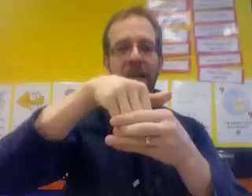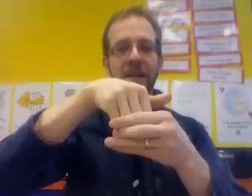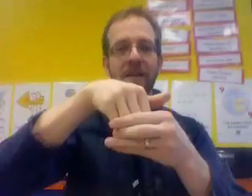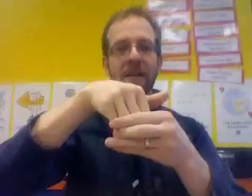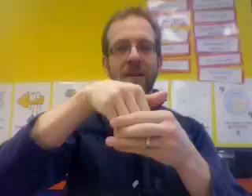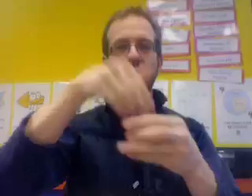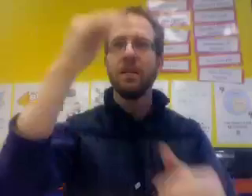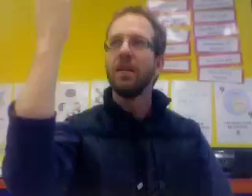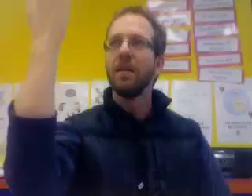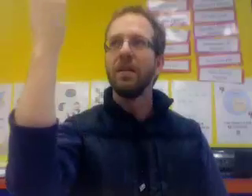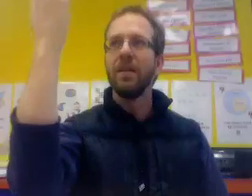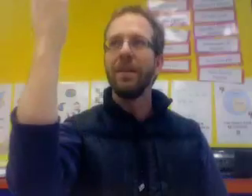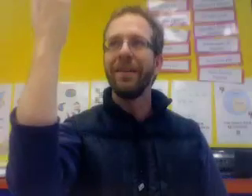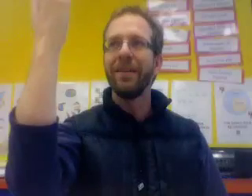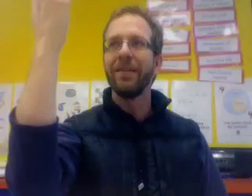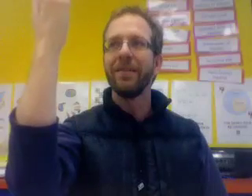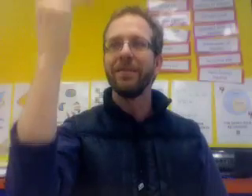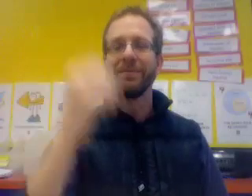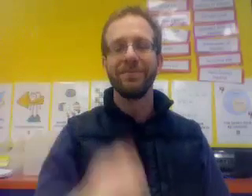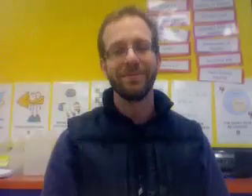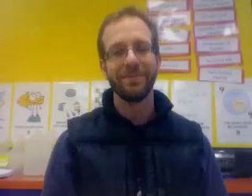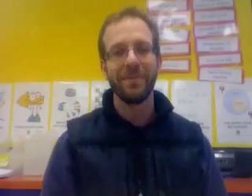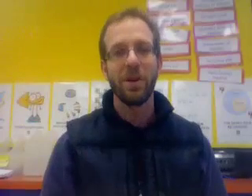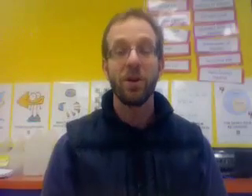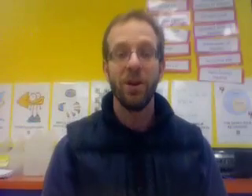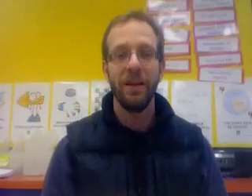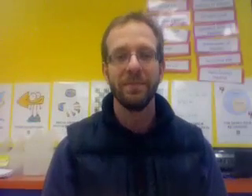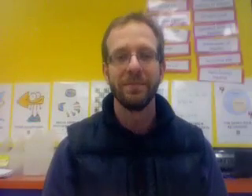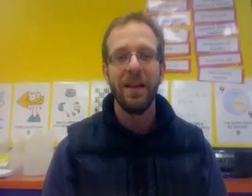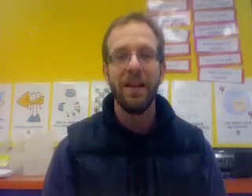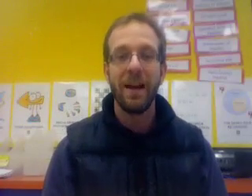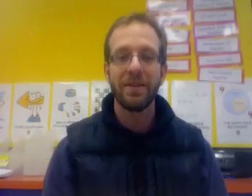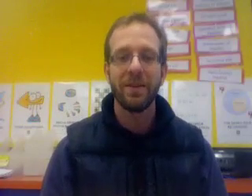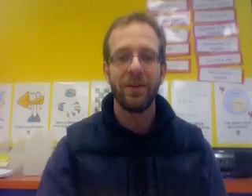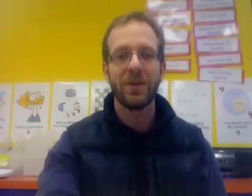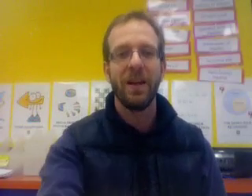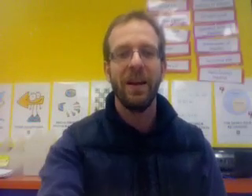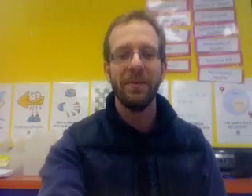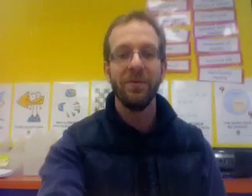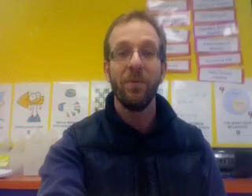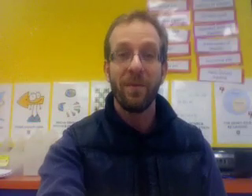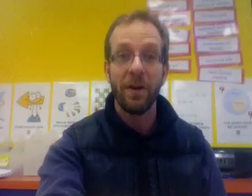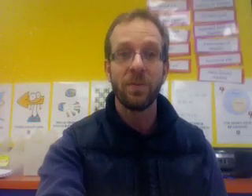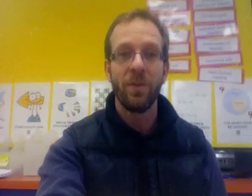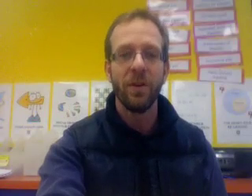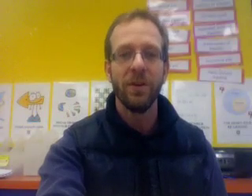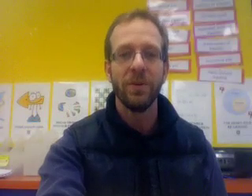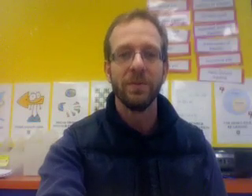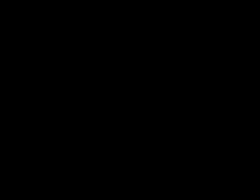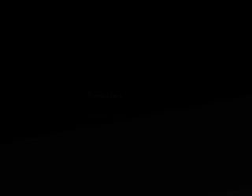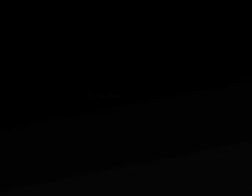in the mirror. Good. That's the first line. We have much more to do.